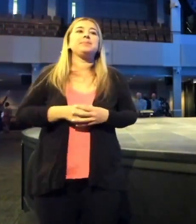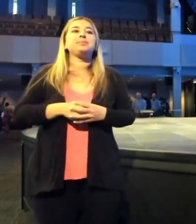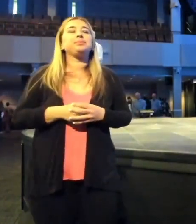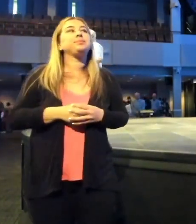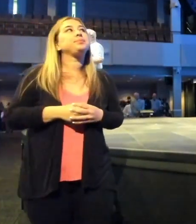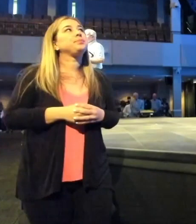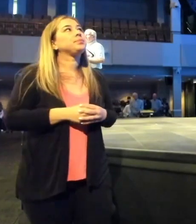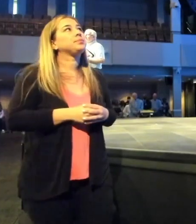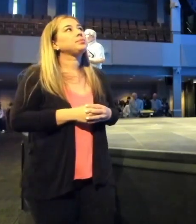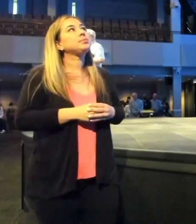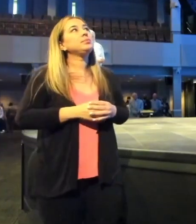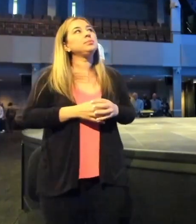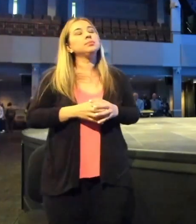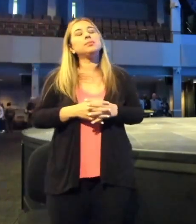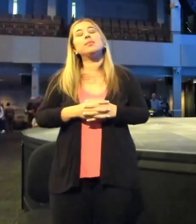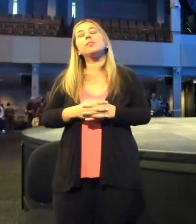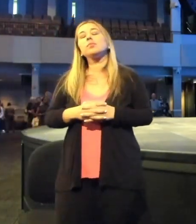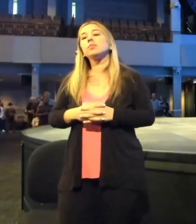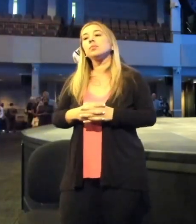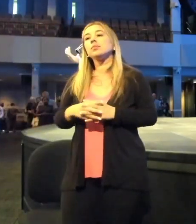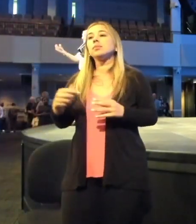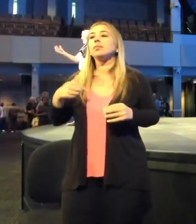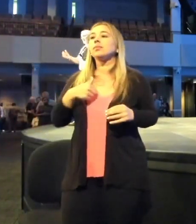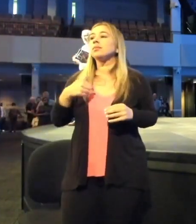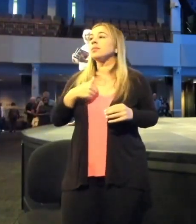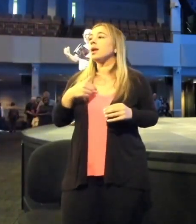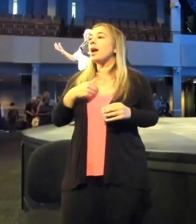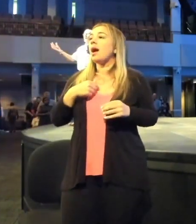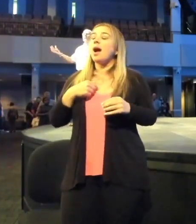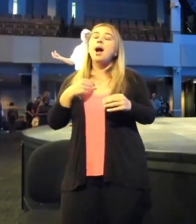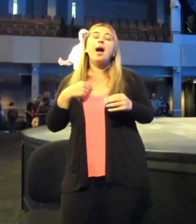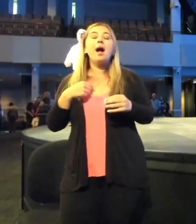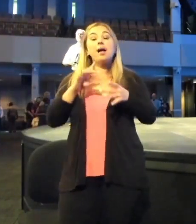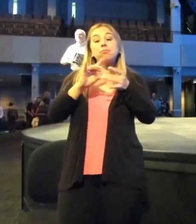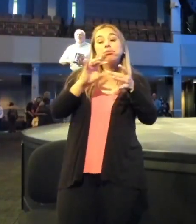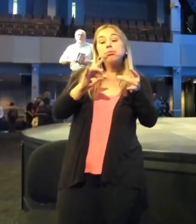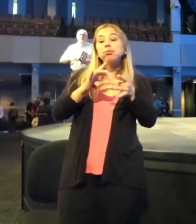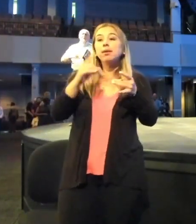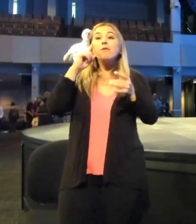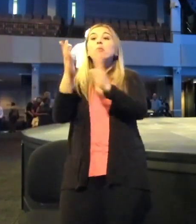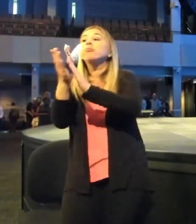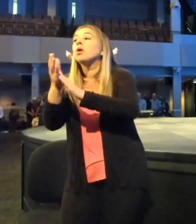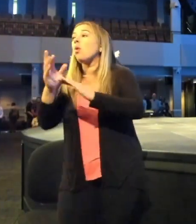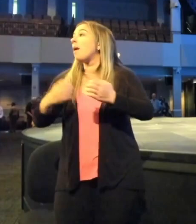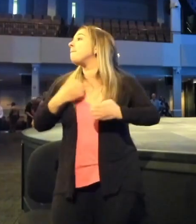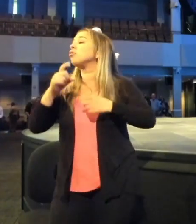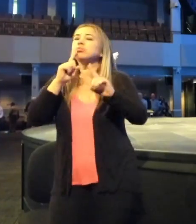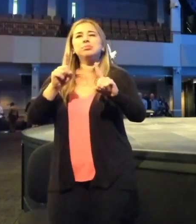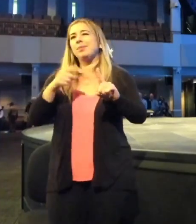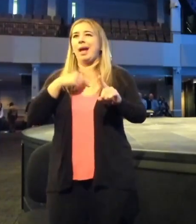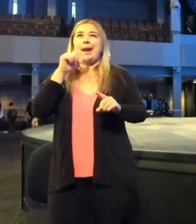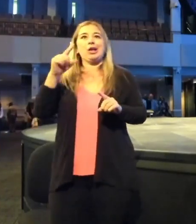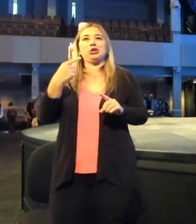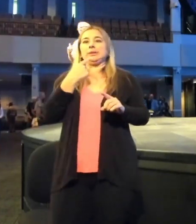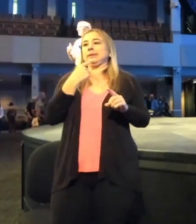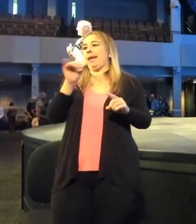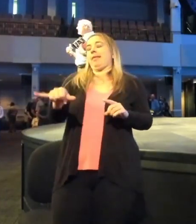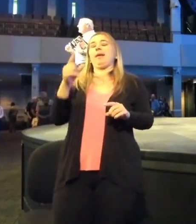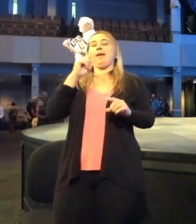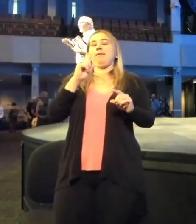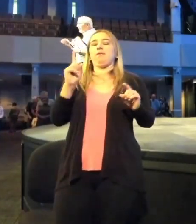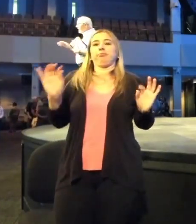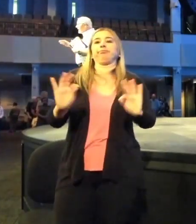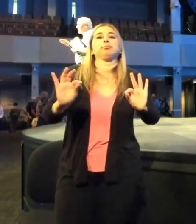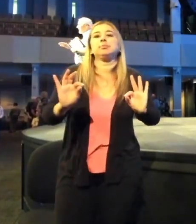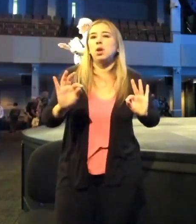I don't say that just to get an applause or to get some kind of emotional reaction from you. I want it to really be